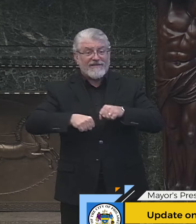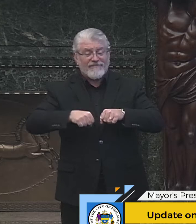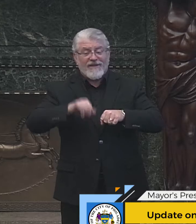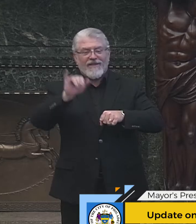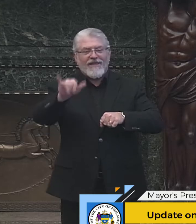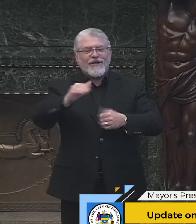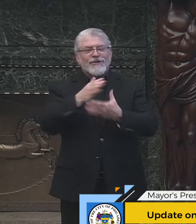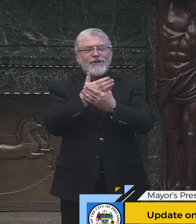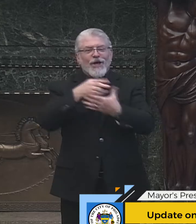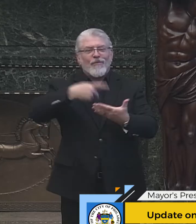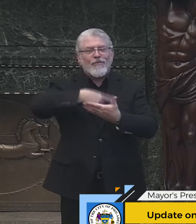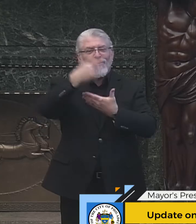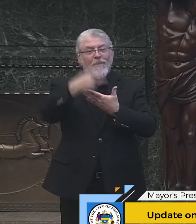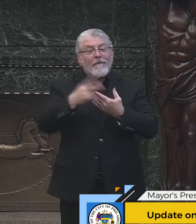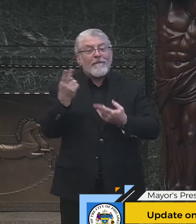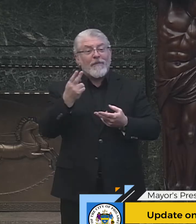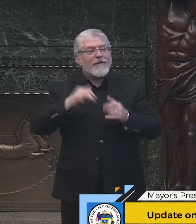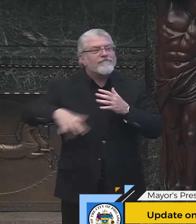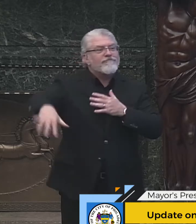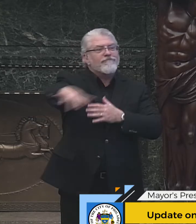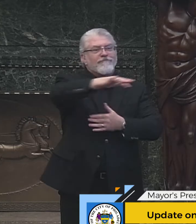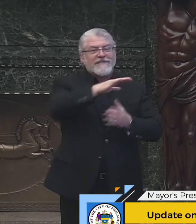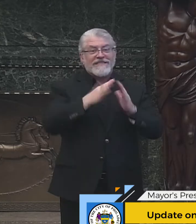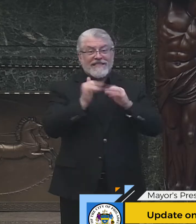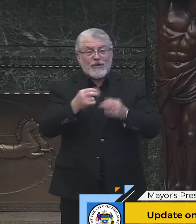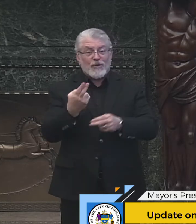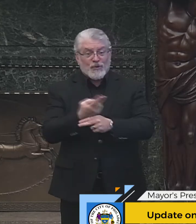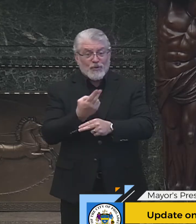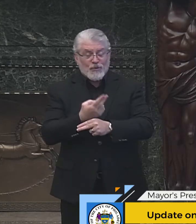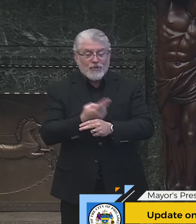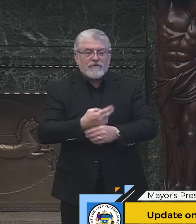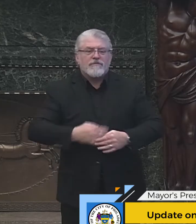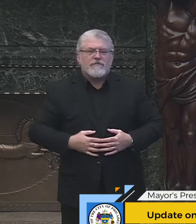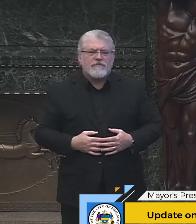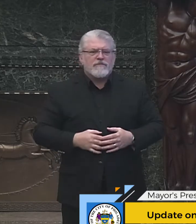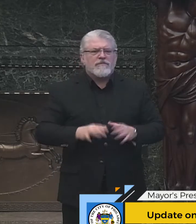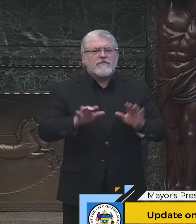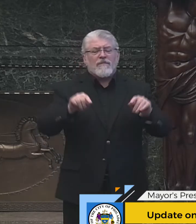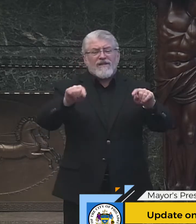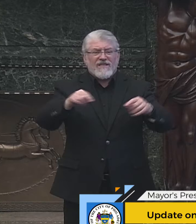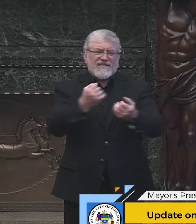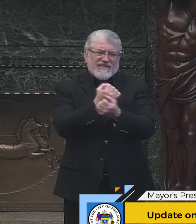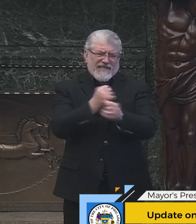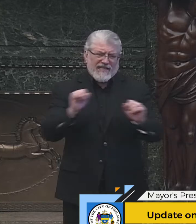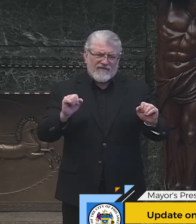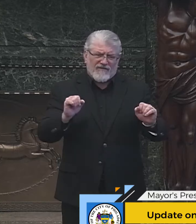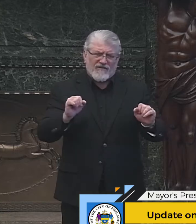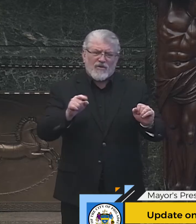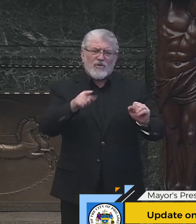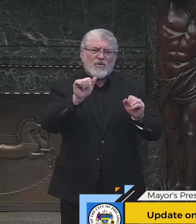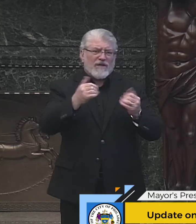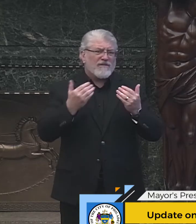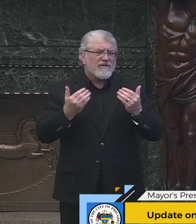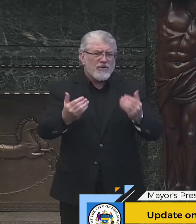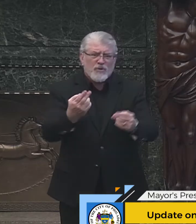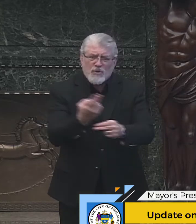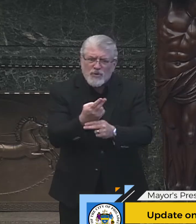to utilize this service. As SEPTA service is reduced, Indigo remains a viable transportation option.